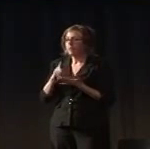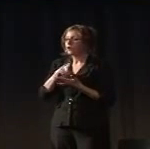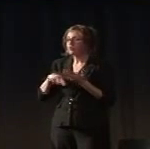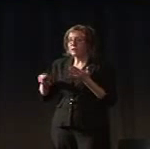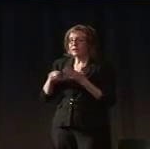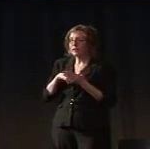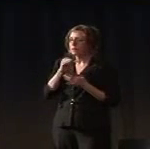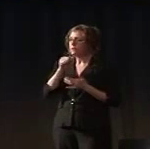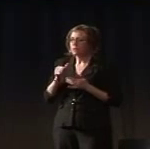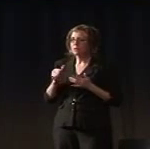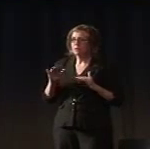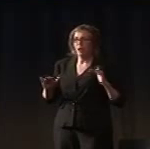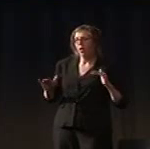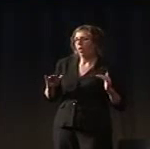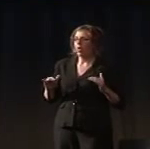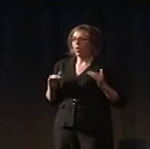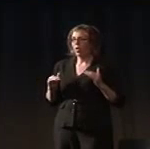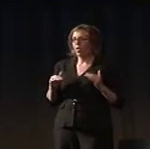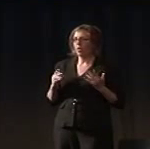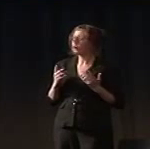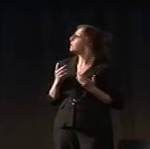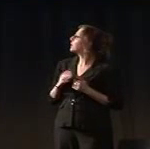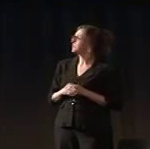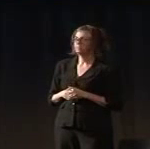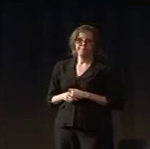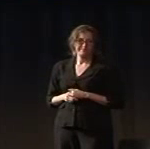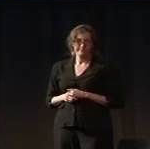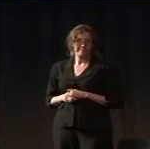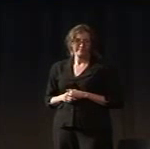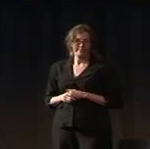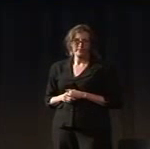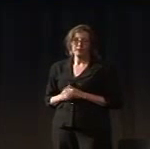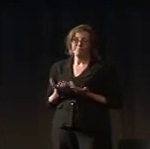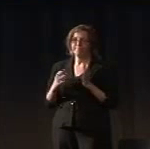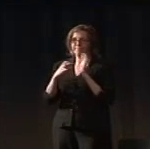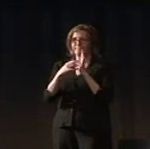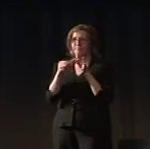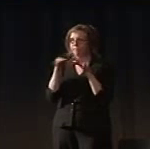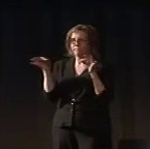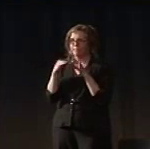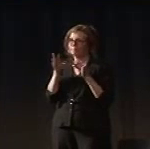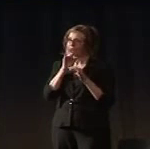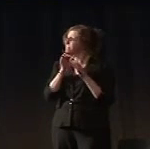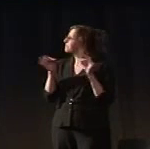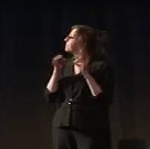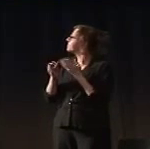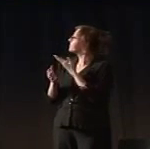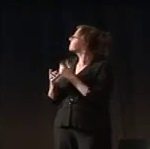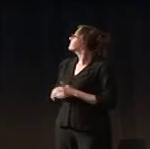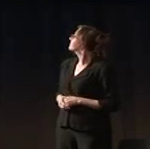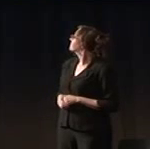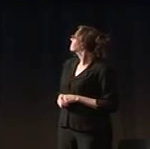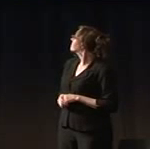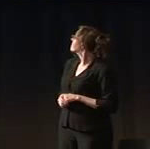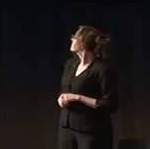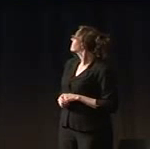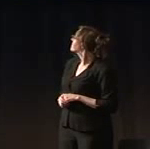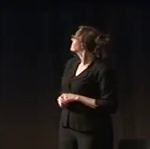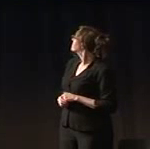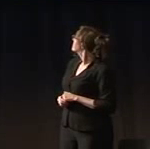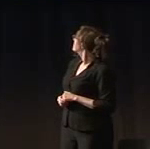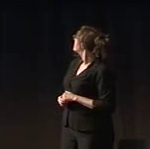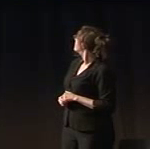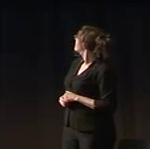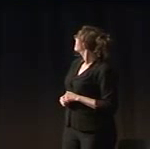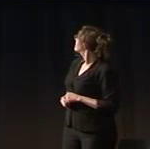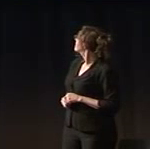between anti-fetishism and positivism, like the drunk iconoclast drawn by Goya, but the one for whom, if something is constructed, then it means